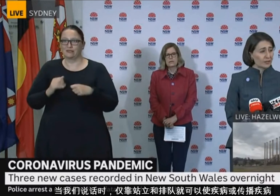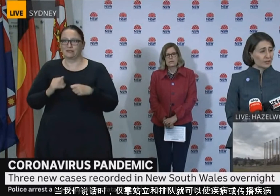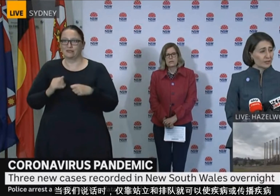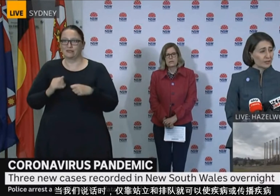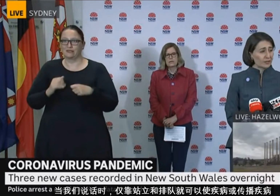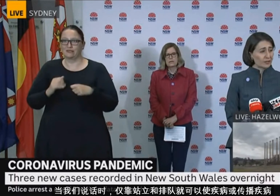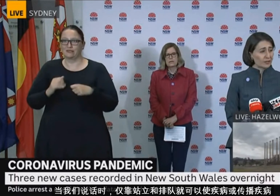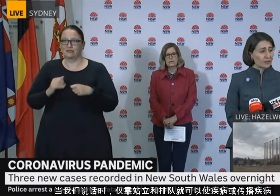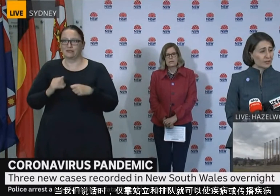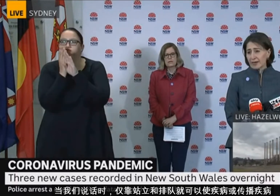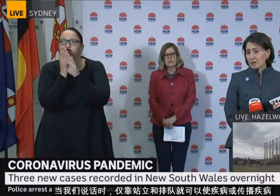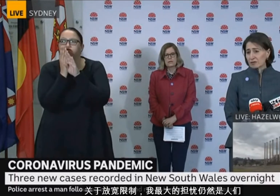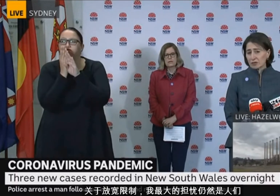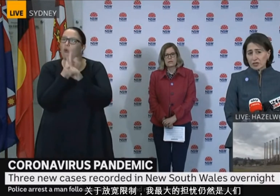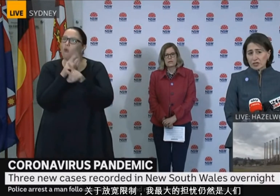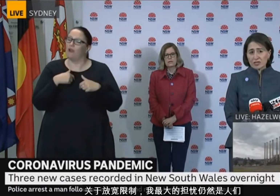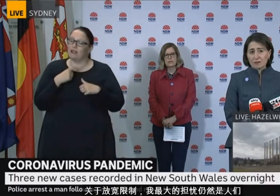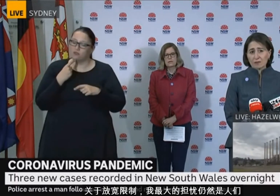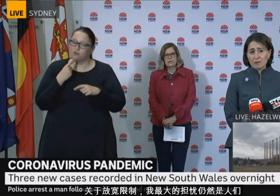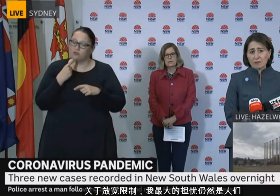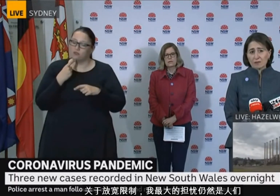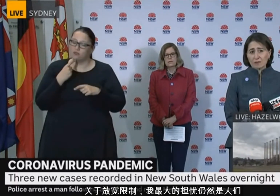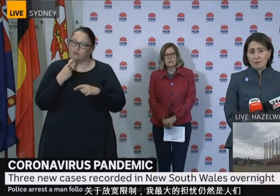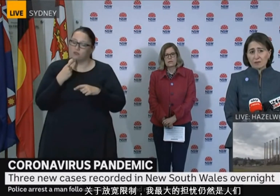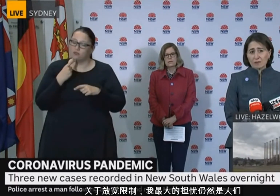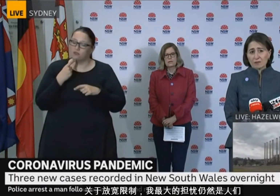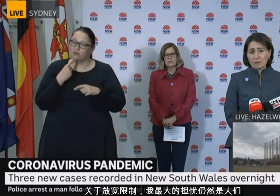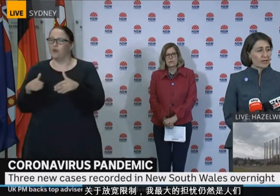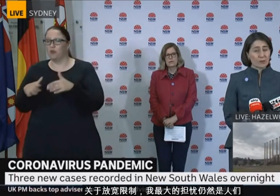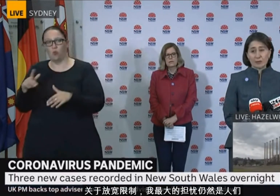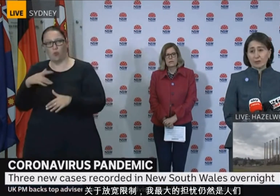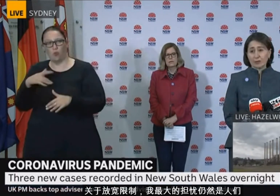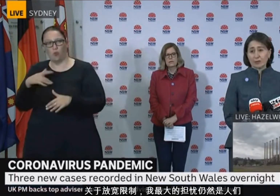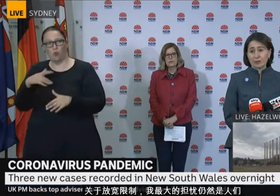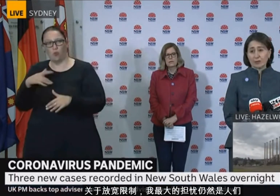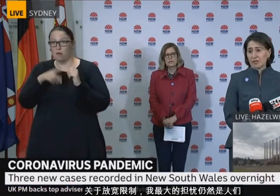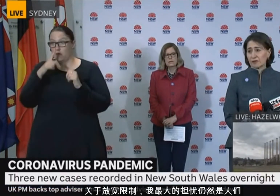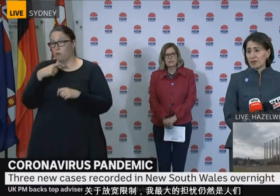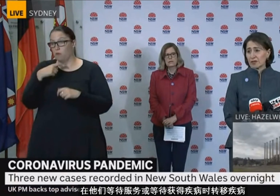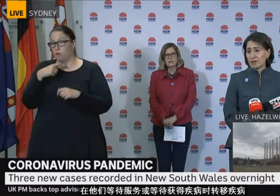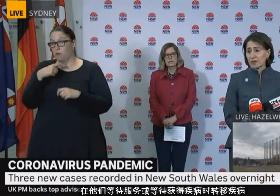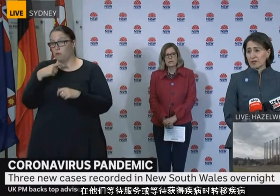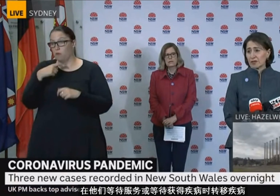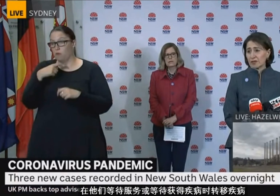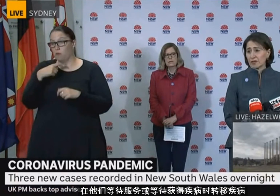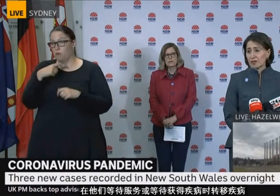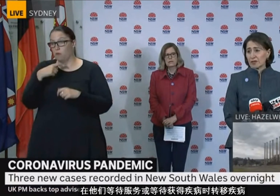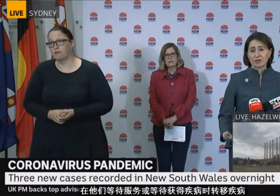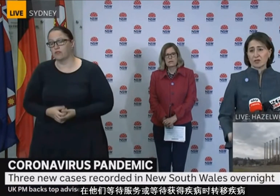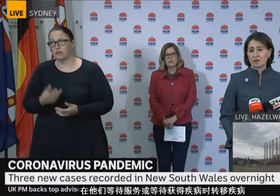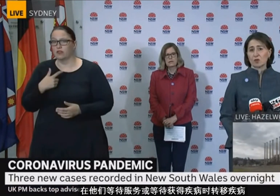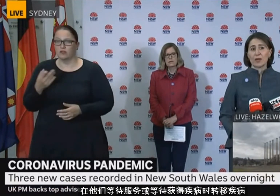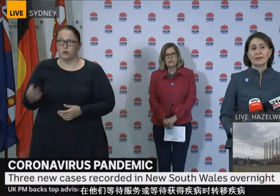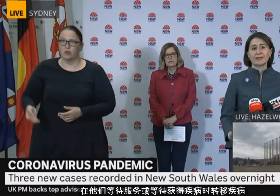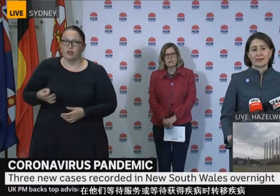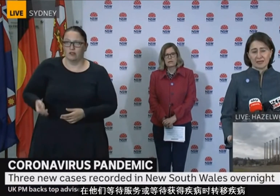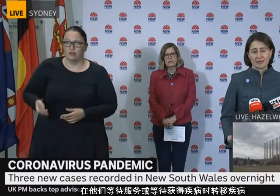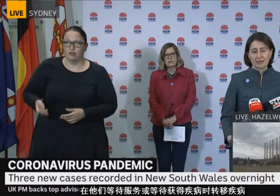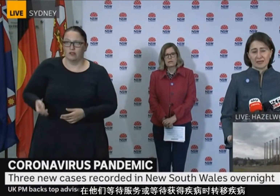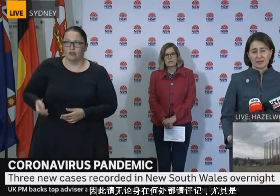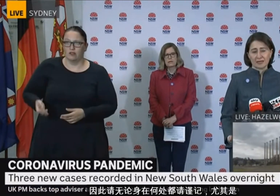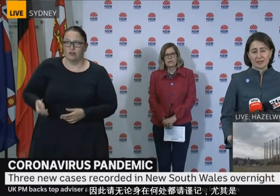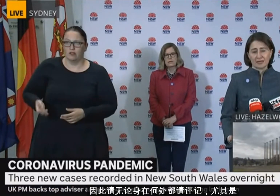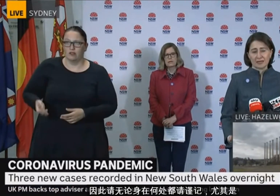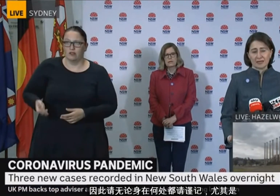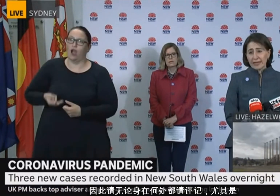by standing in a queue. Often when we speak about easing restrictions, our biggest concern remains people actually transferring the disease whilst they're waiting